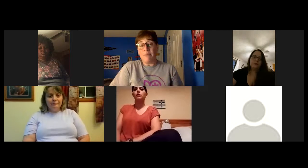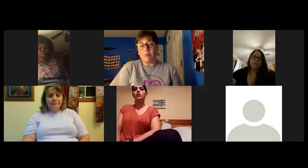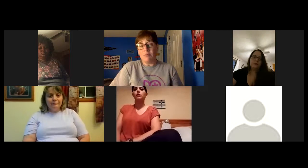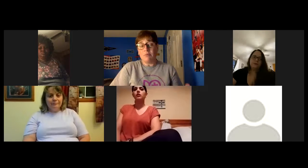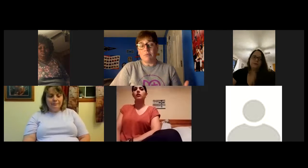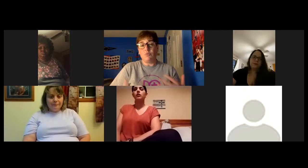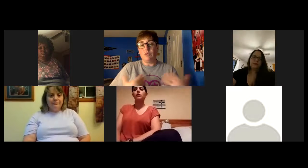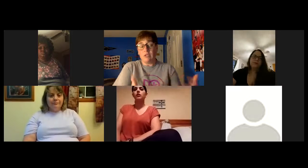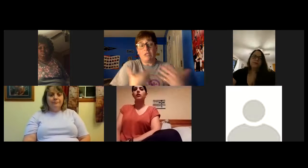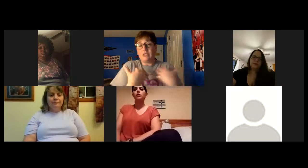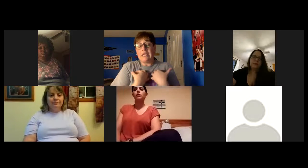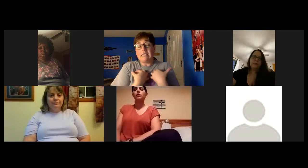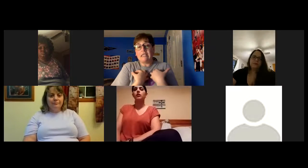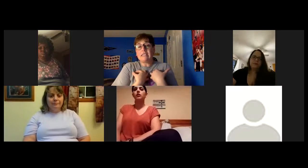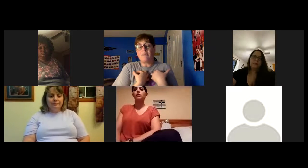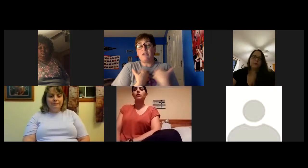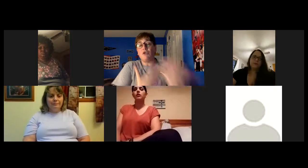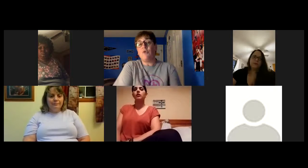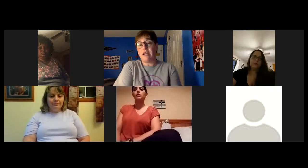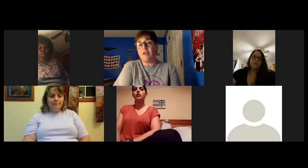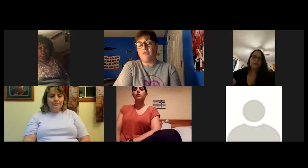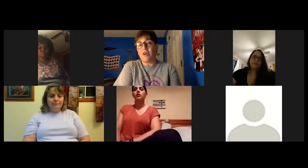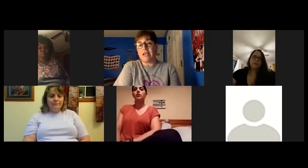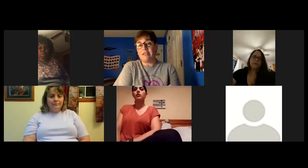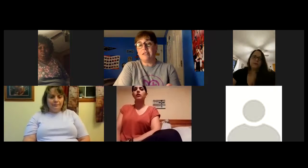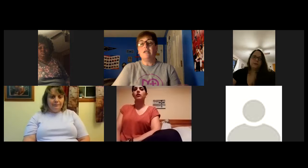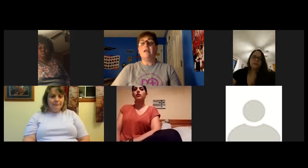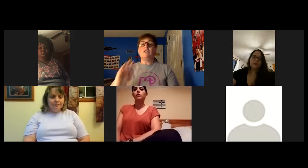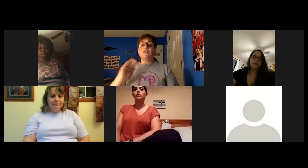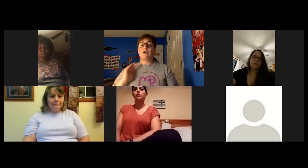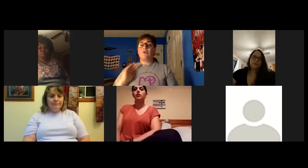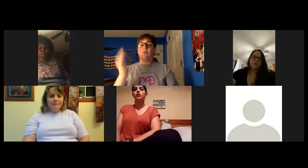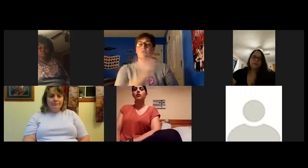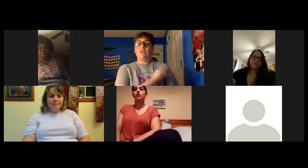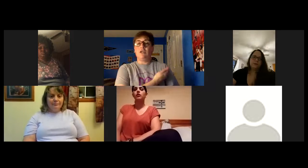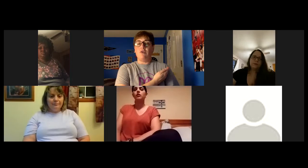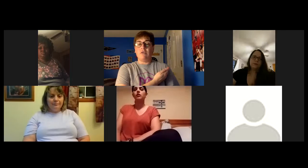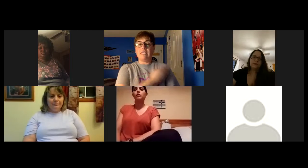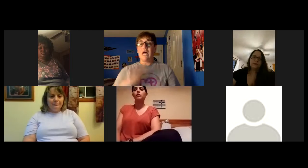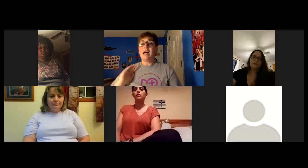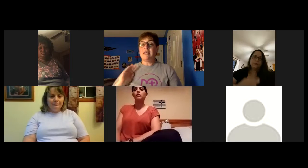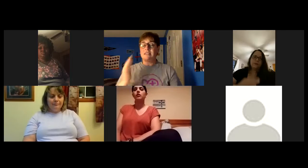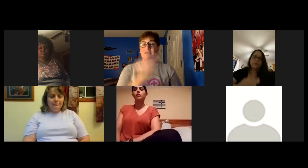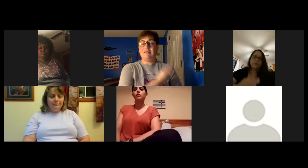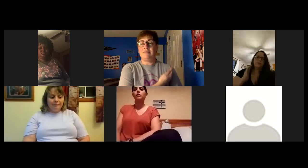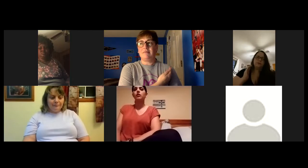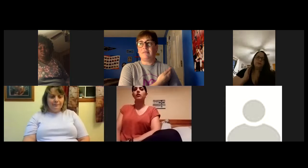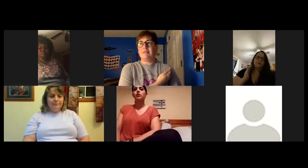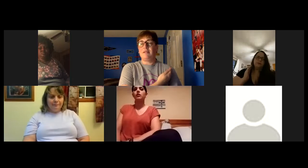two people. It's at least going to be you and another friend. So, it's